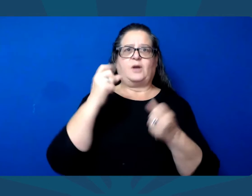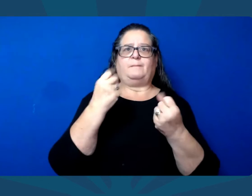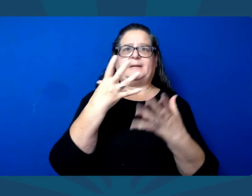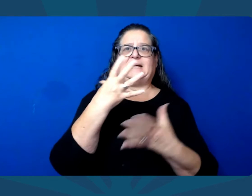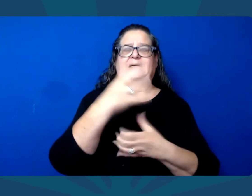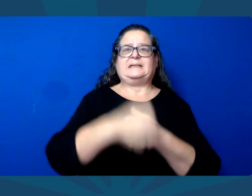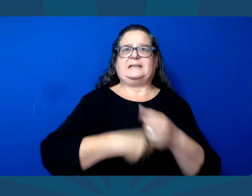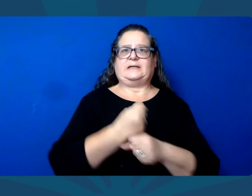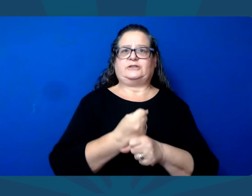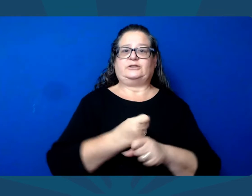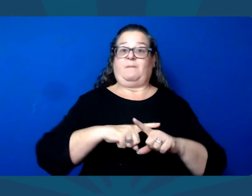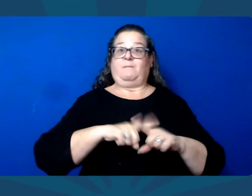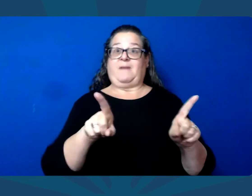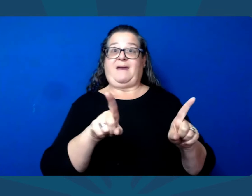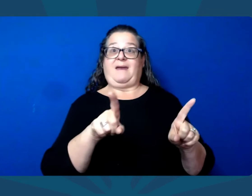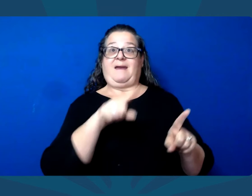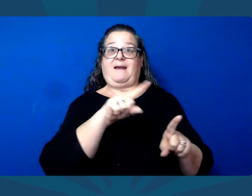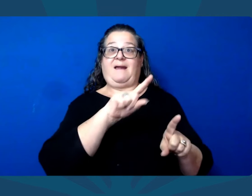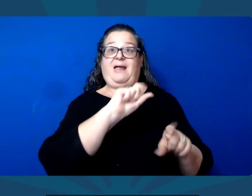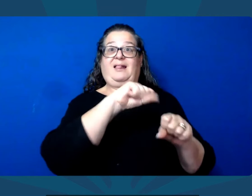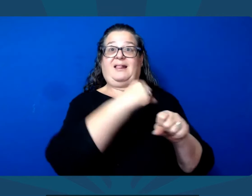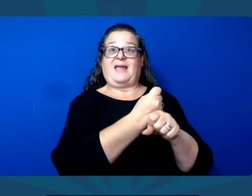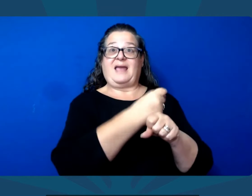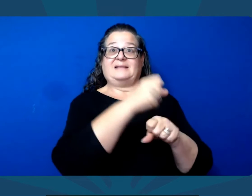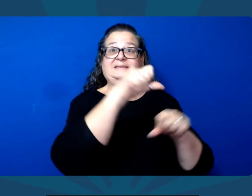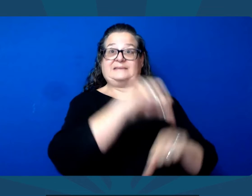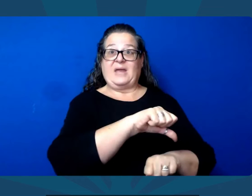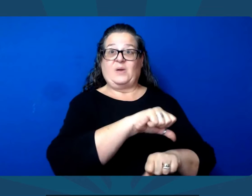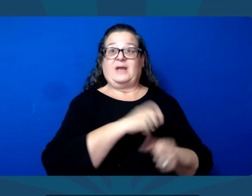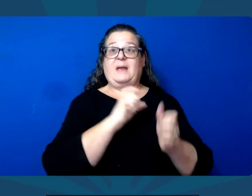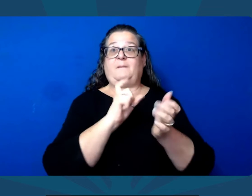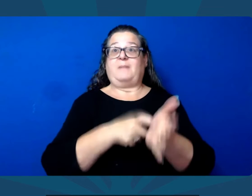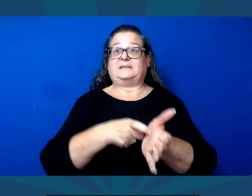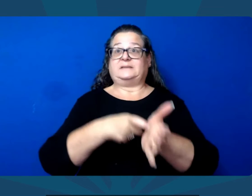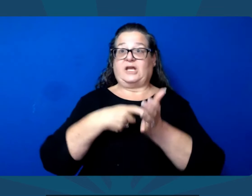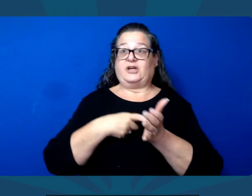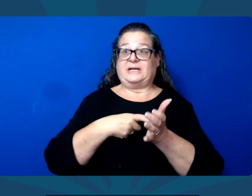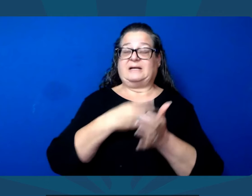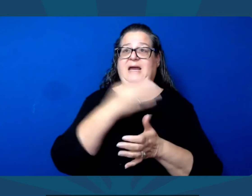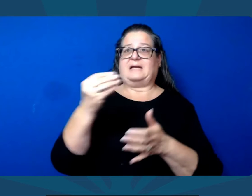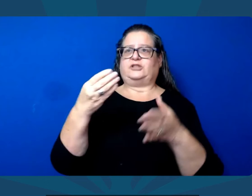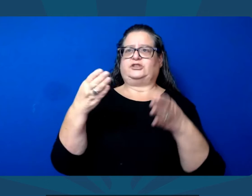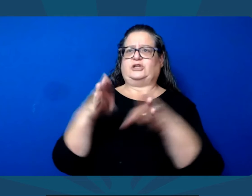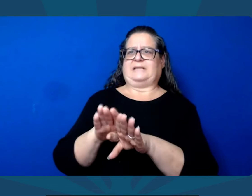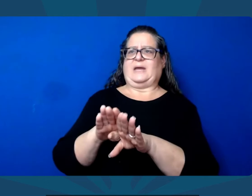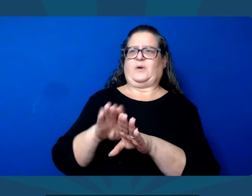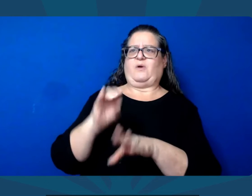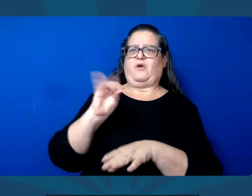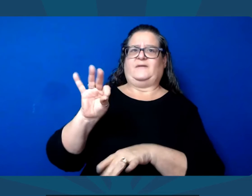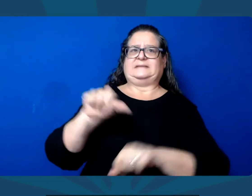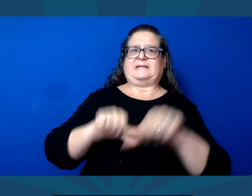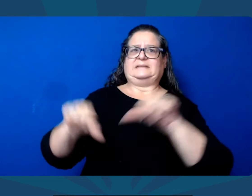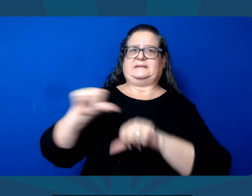I've been in politics for many years, but the lockdowns, mandates,